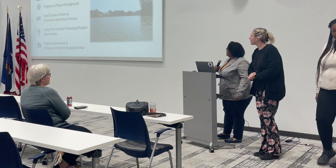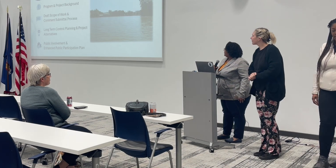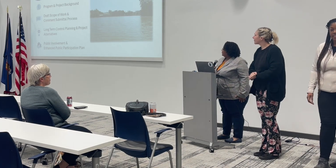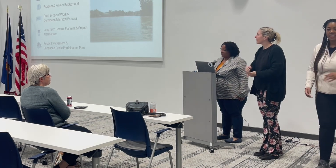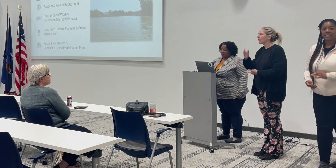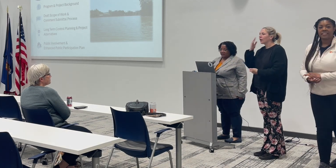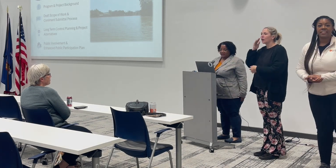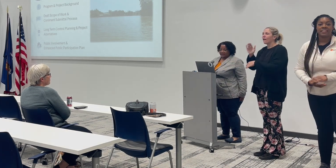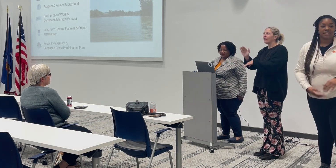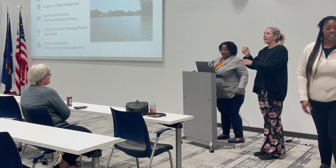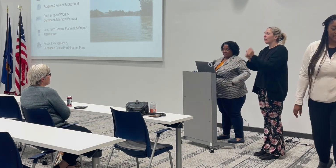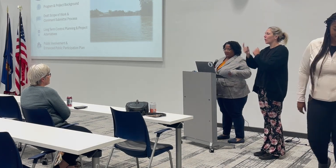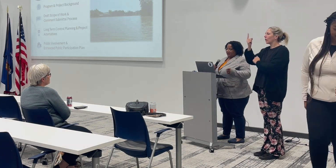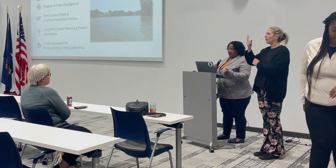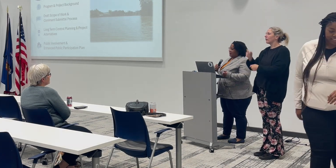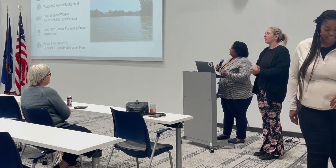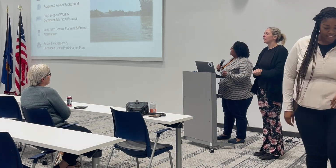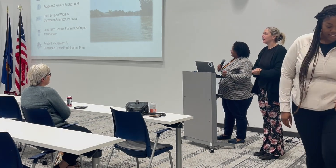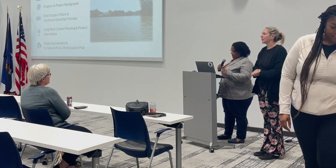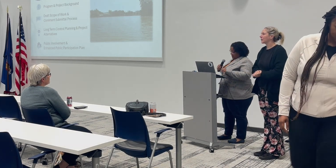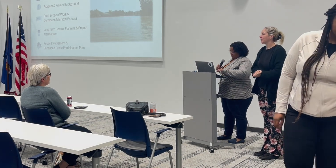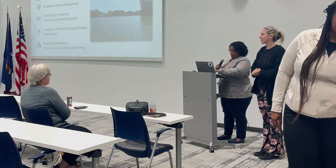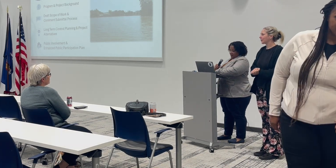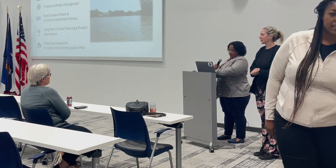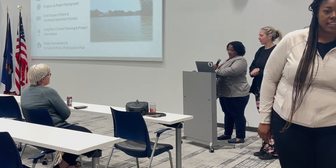Good evening, everyone.